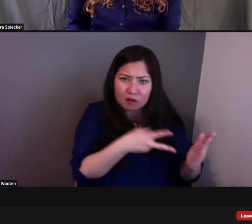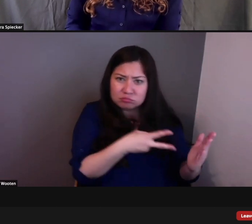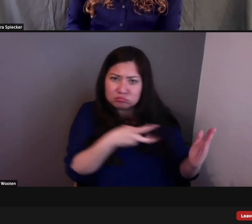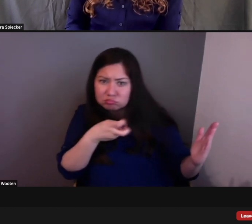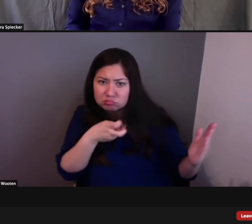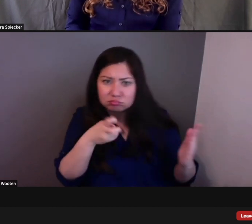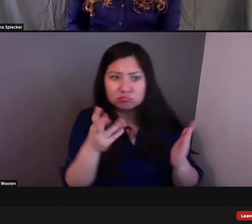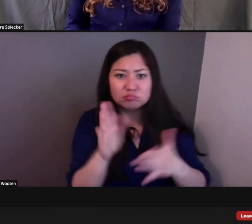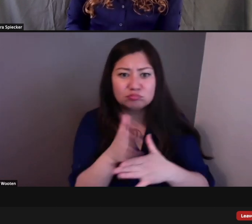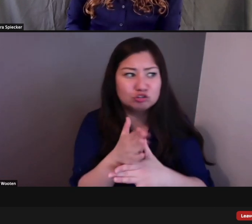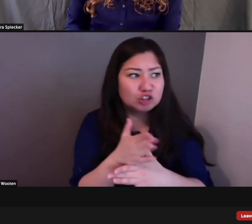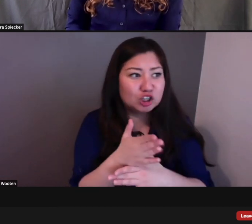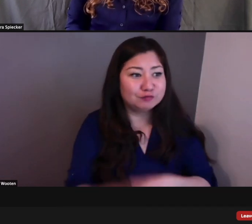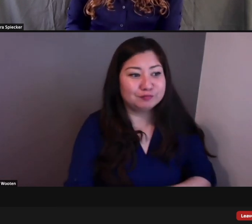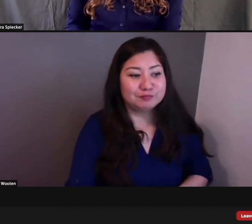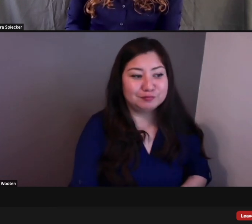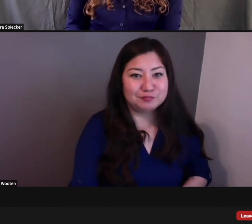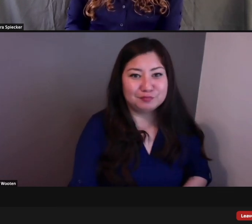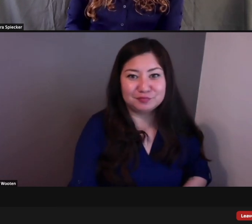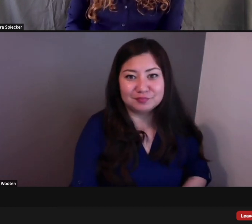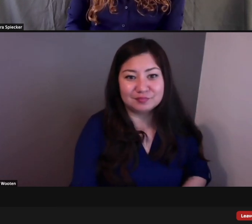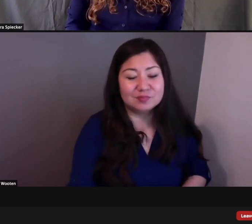videos.